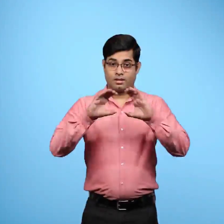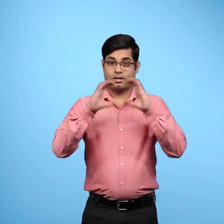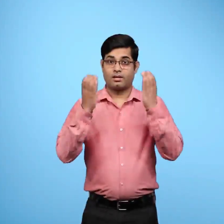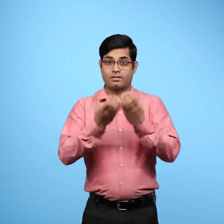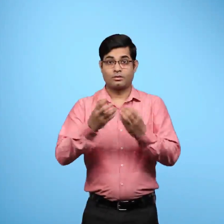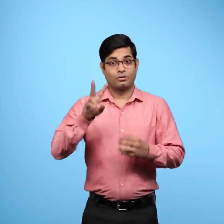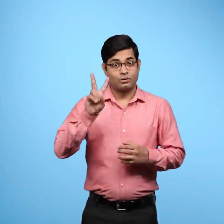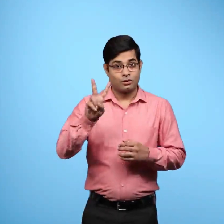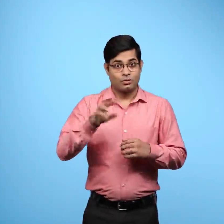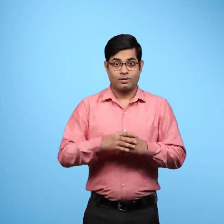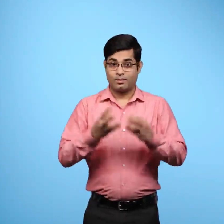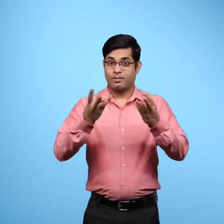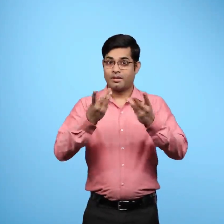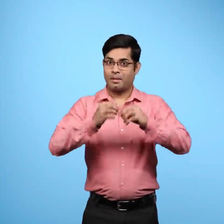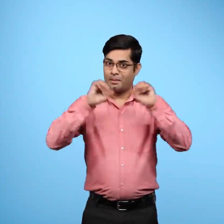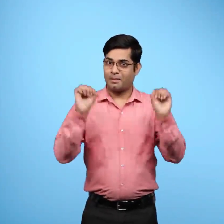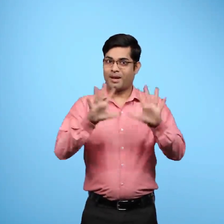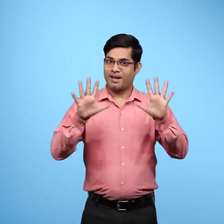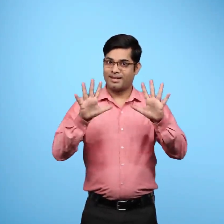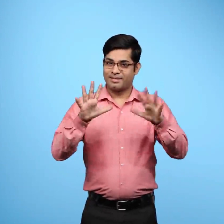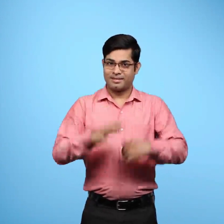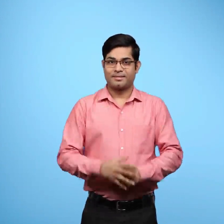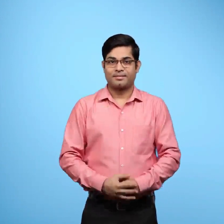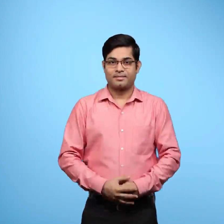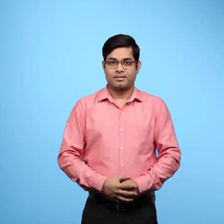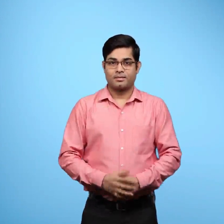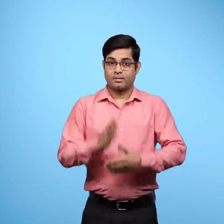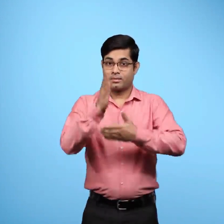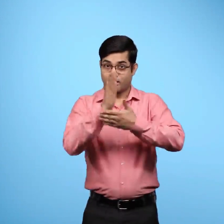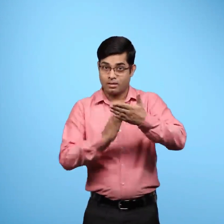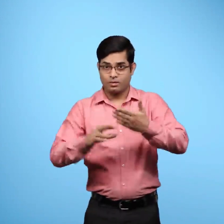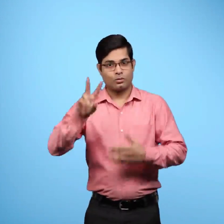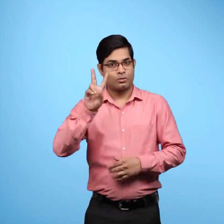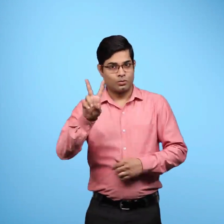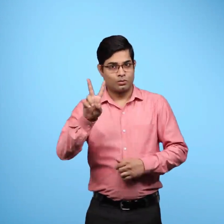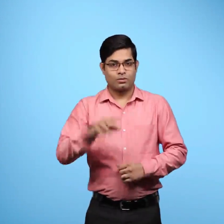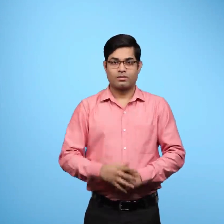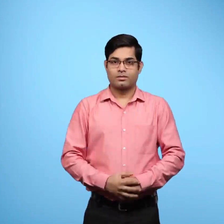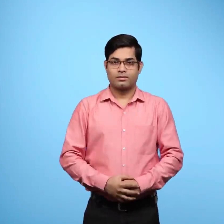Mathematics for Class 2. Math Magic 2.